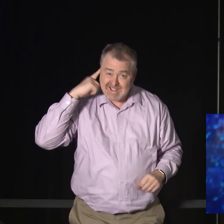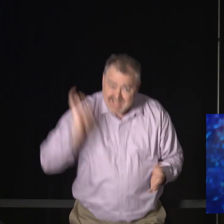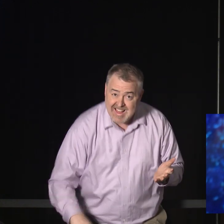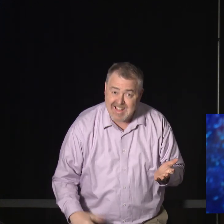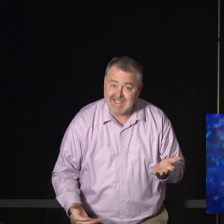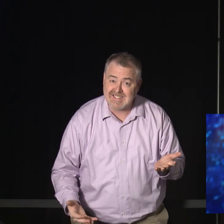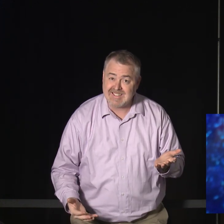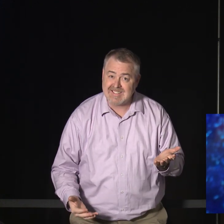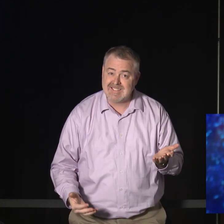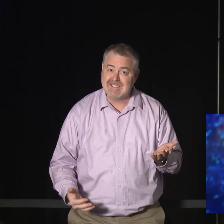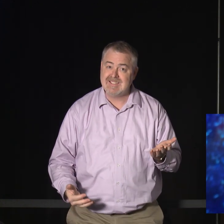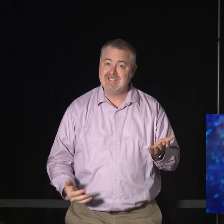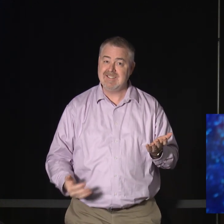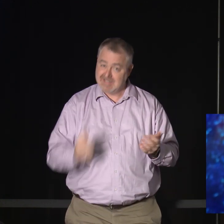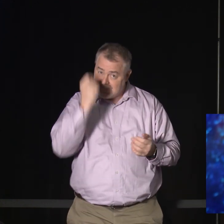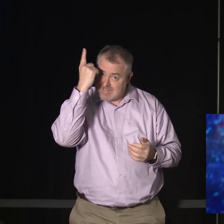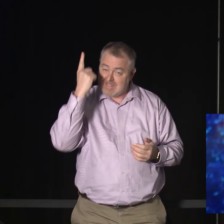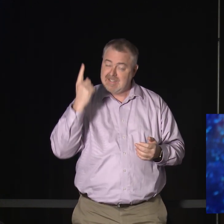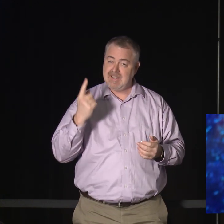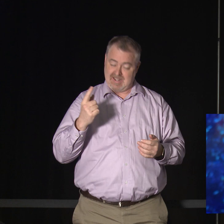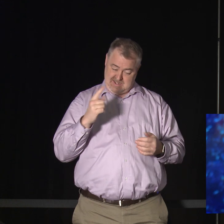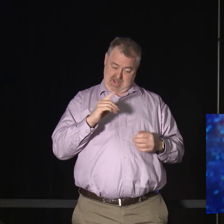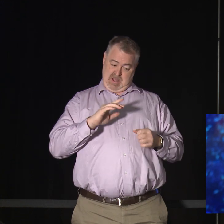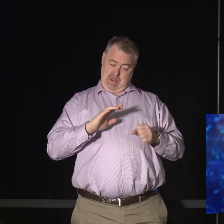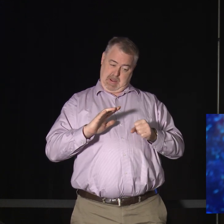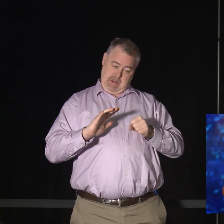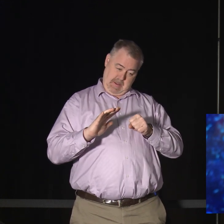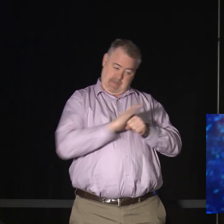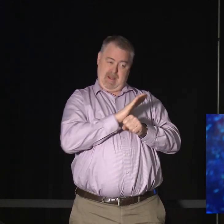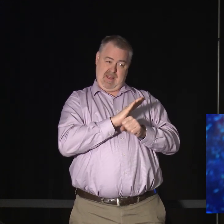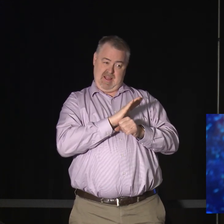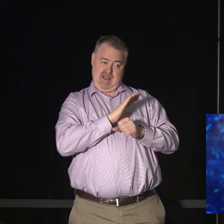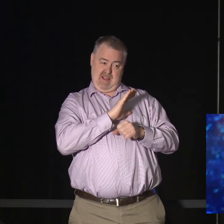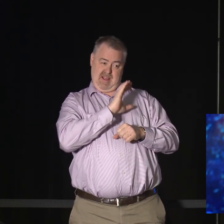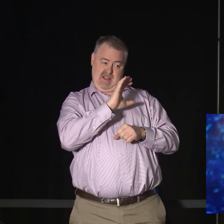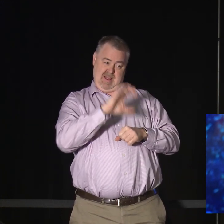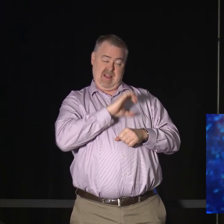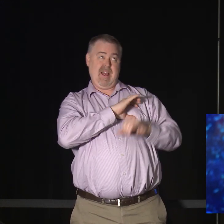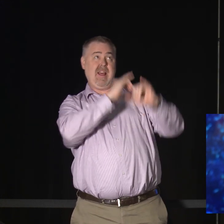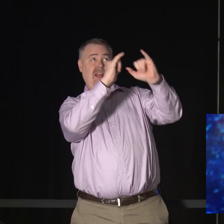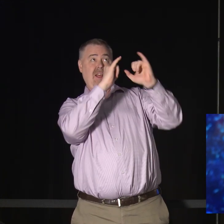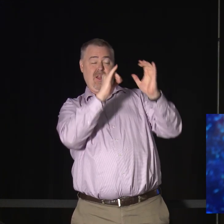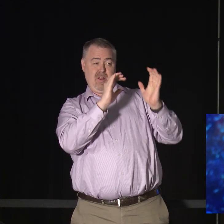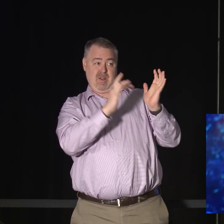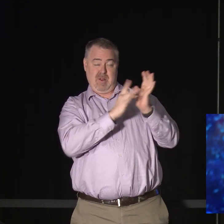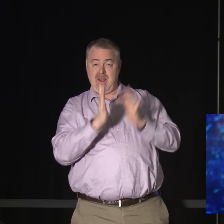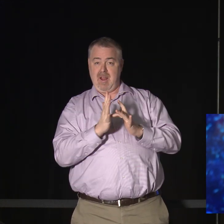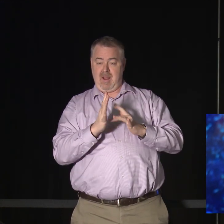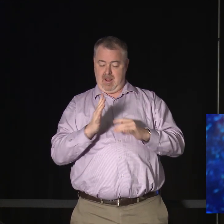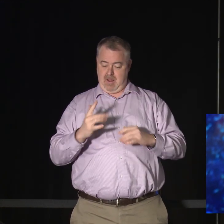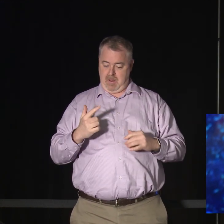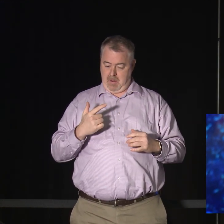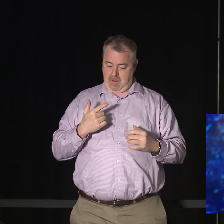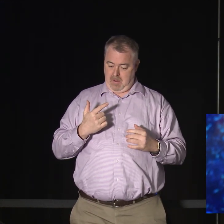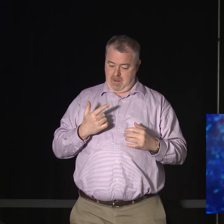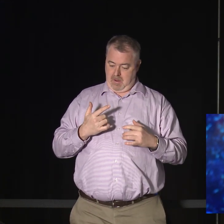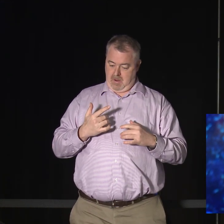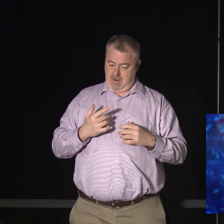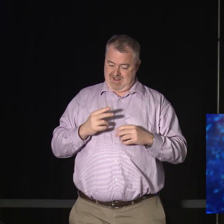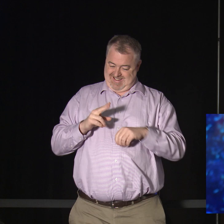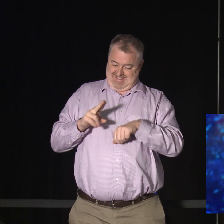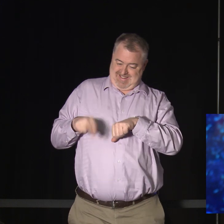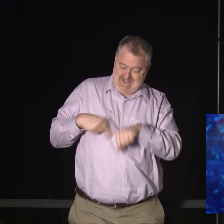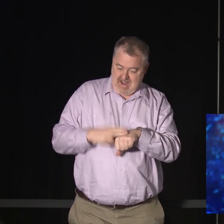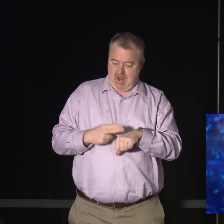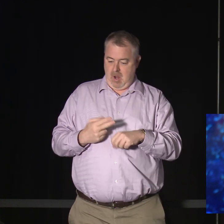The completeness of Christian character is attained when the impulse to help and bless others springs constantly